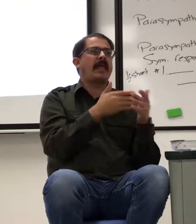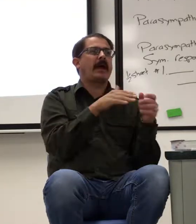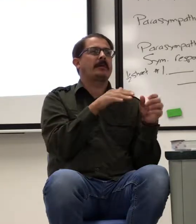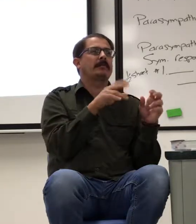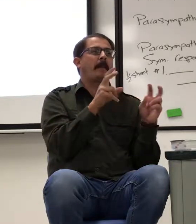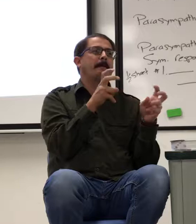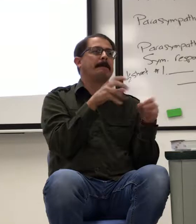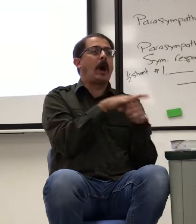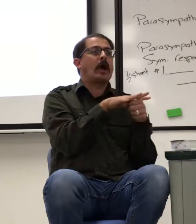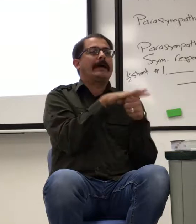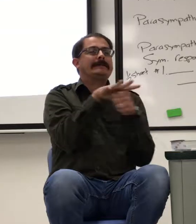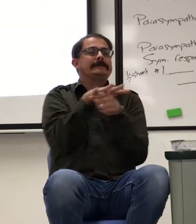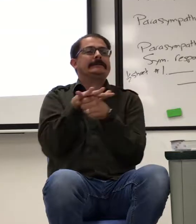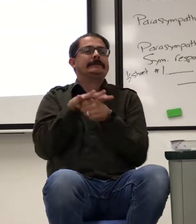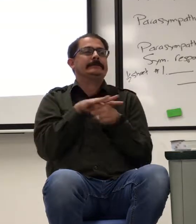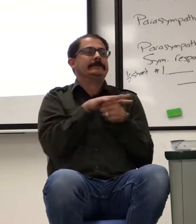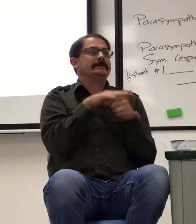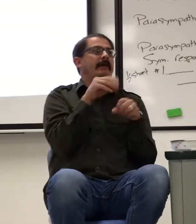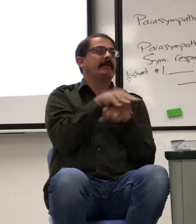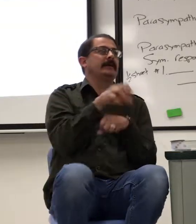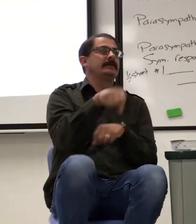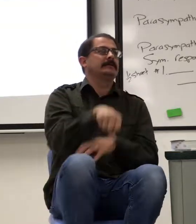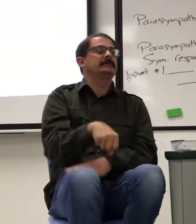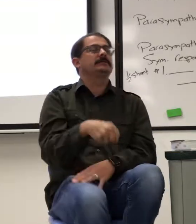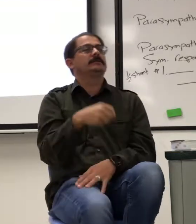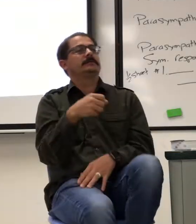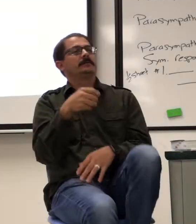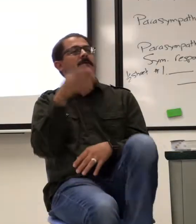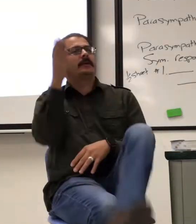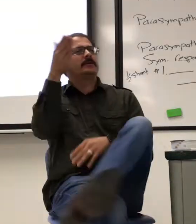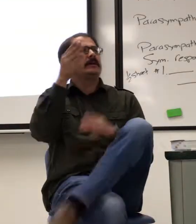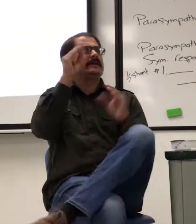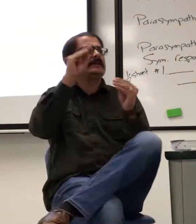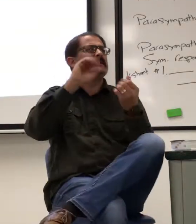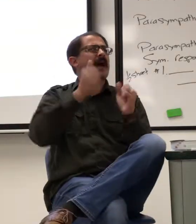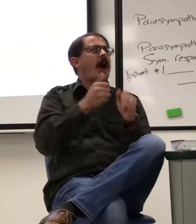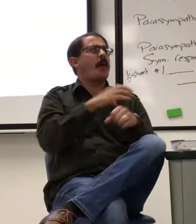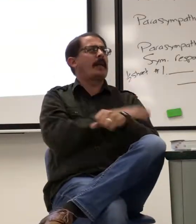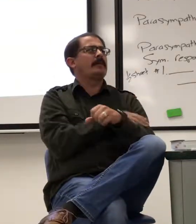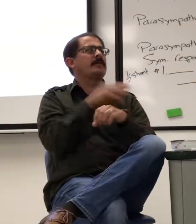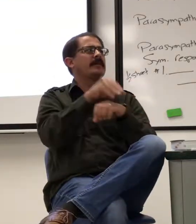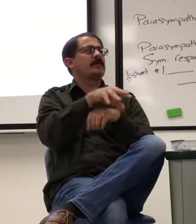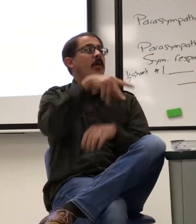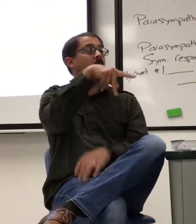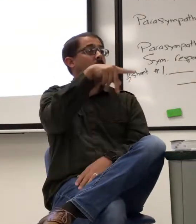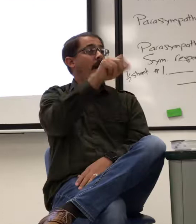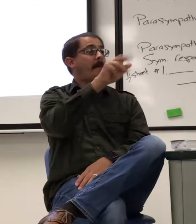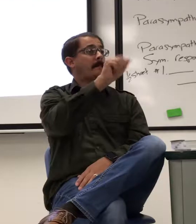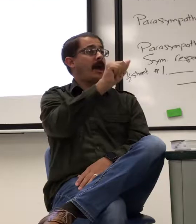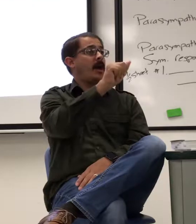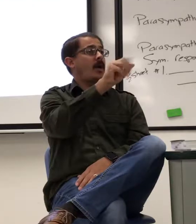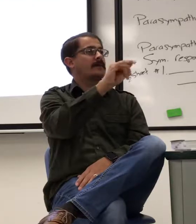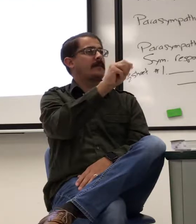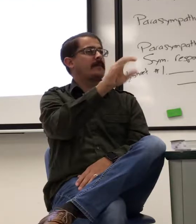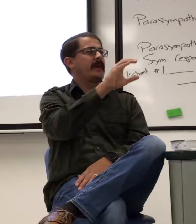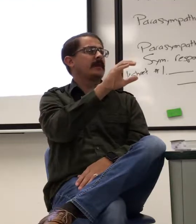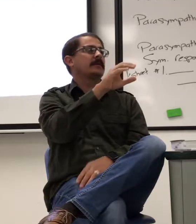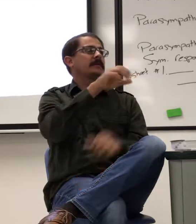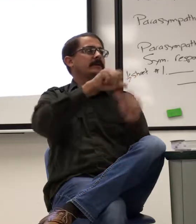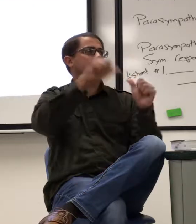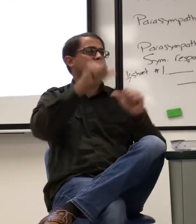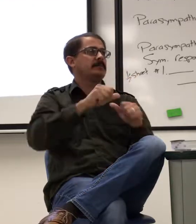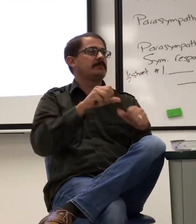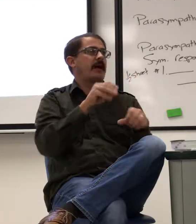the whole idea of this lecture is to teach students how blood pressure is affected. How does the parasympathetic system affect blood pressure? Will it go up or